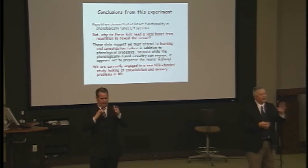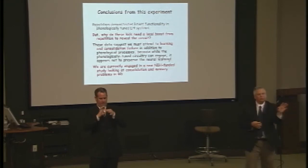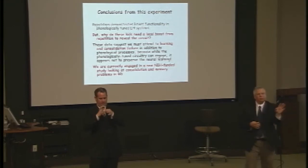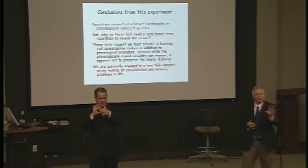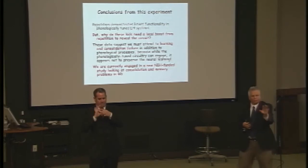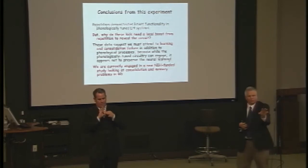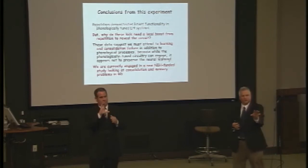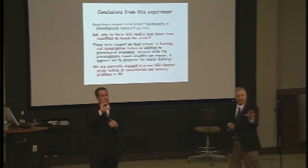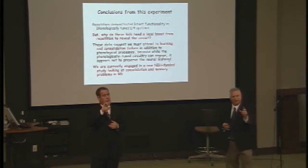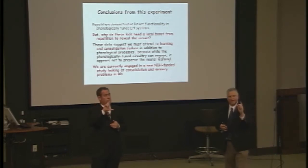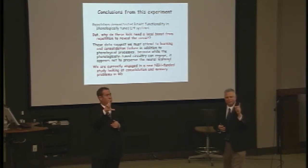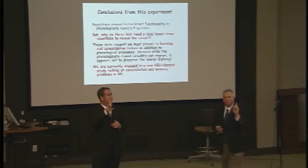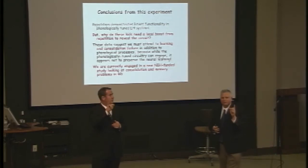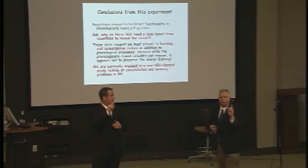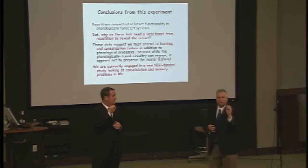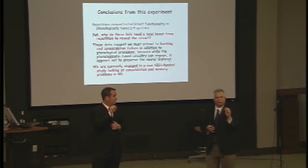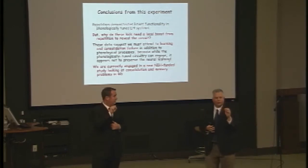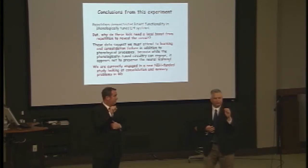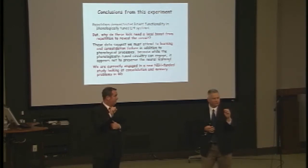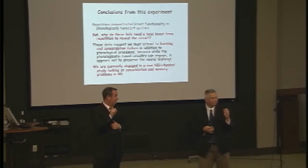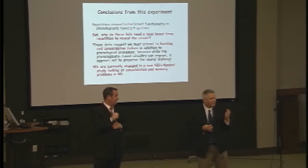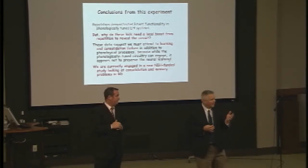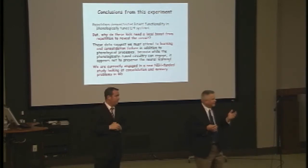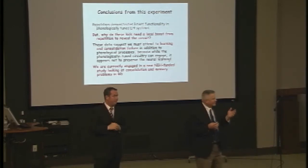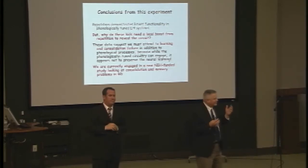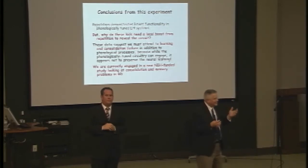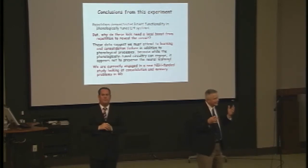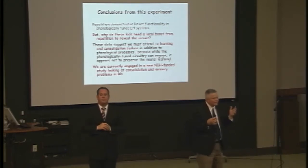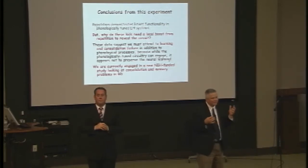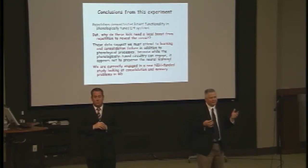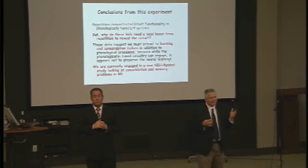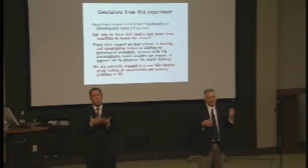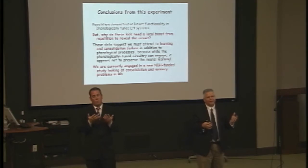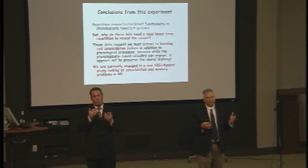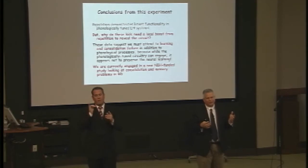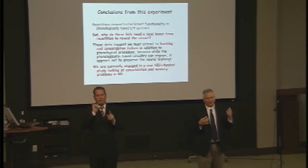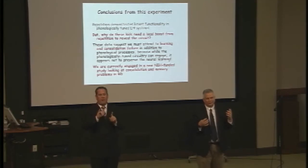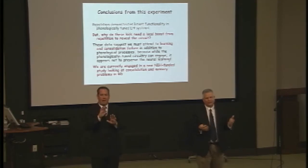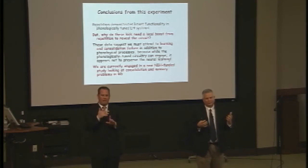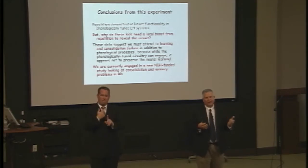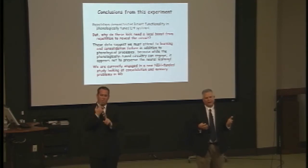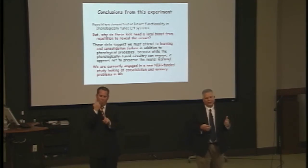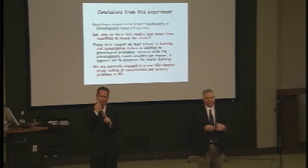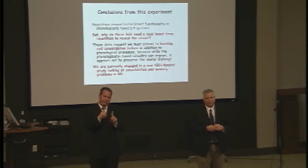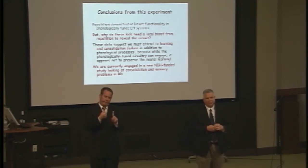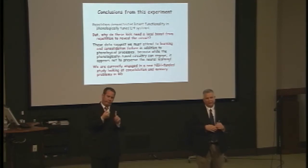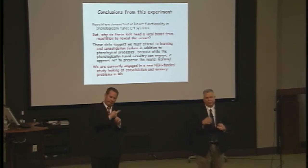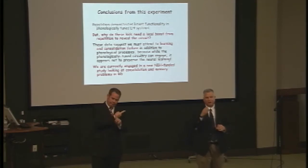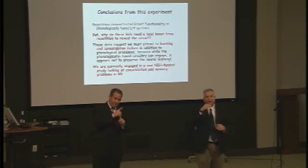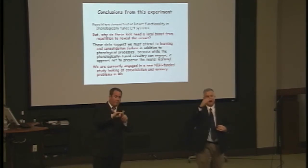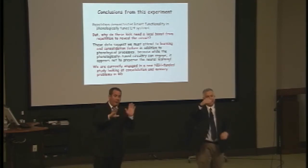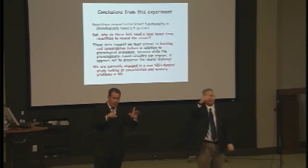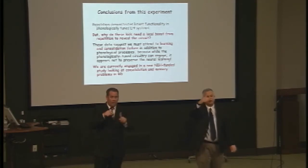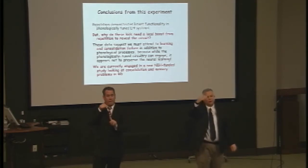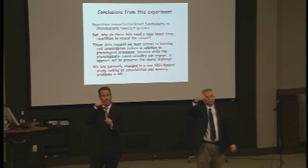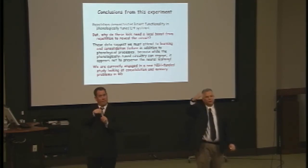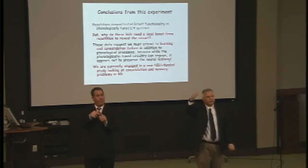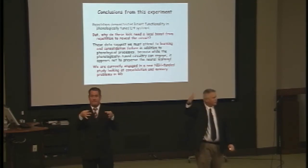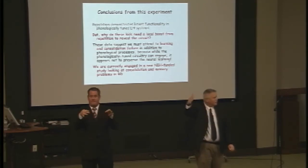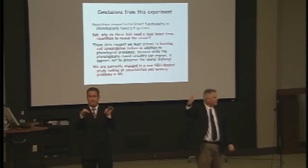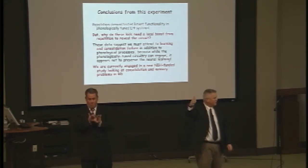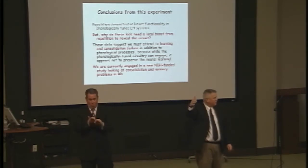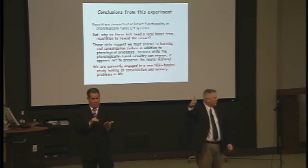low. But that's one side. The more important point, this is telling us, it's smacking us in the face, because I know